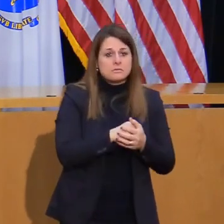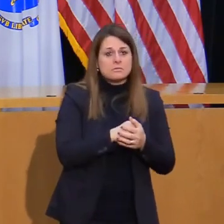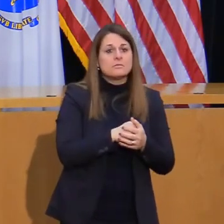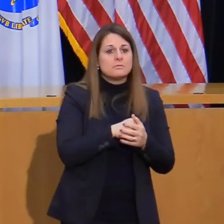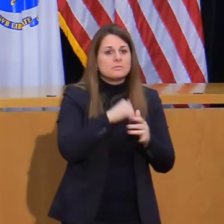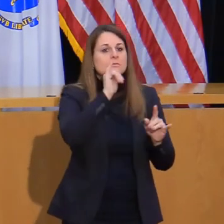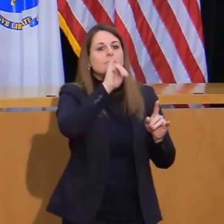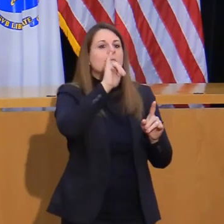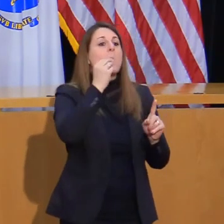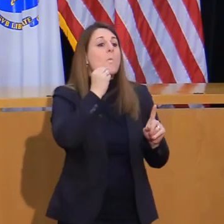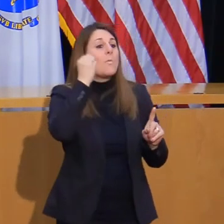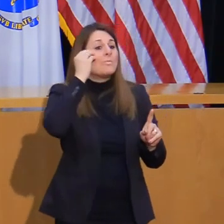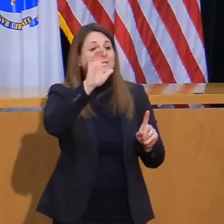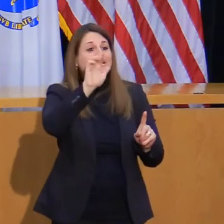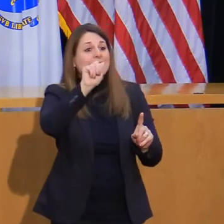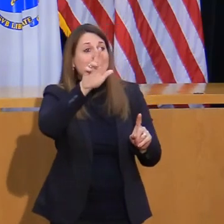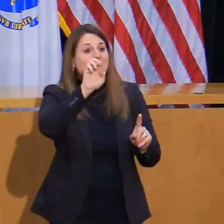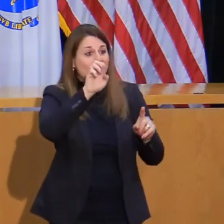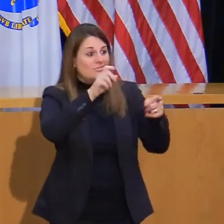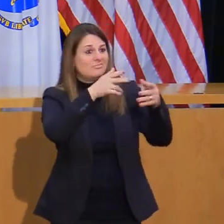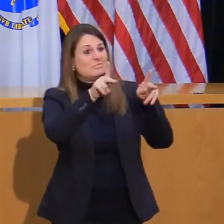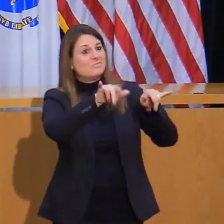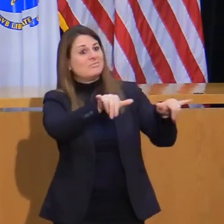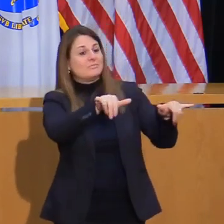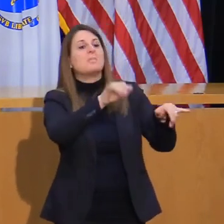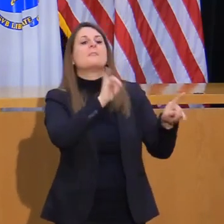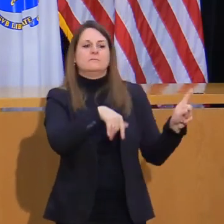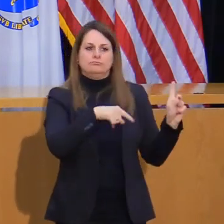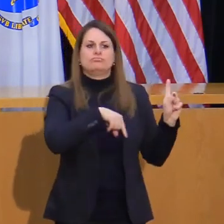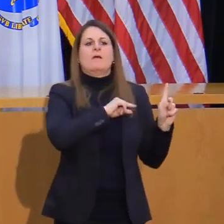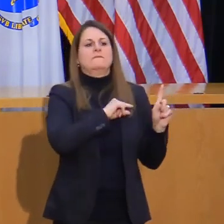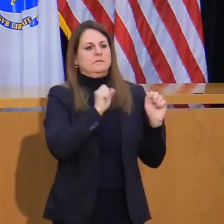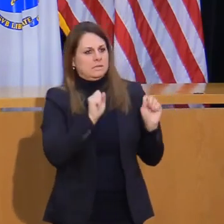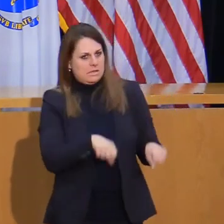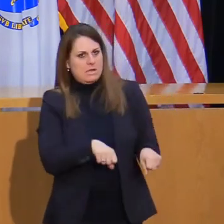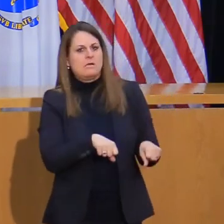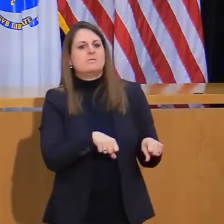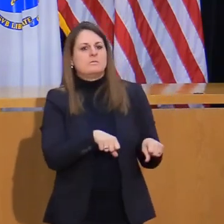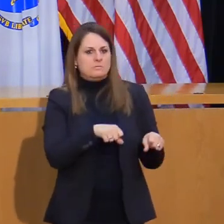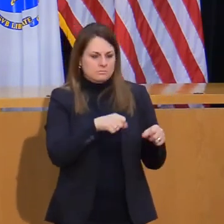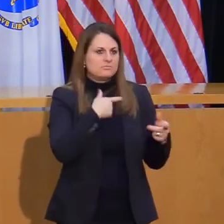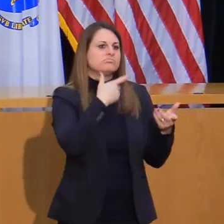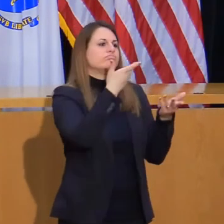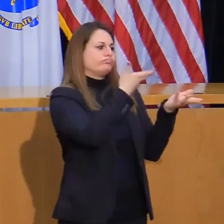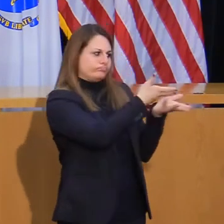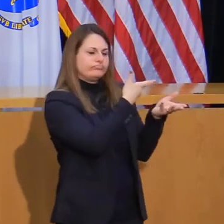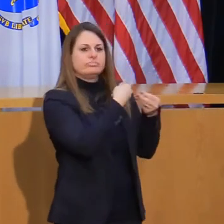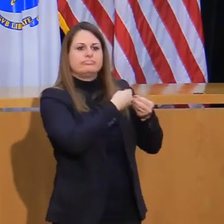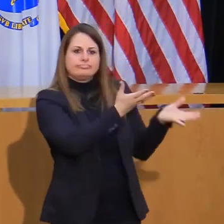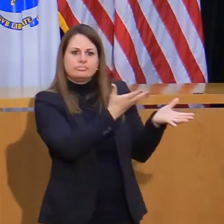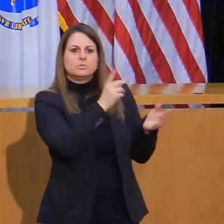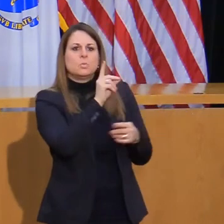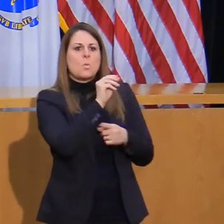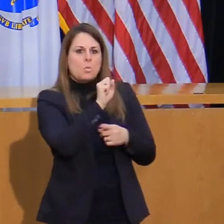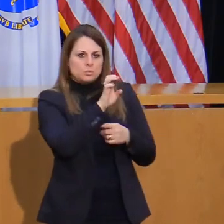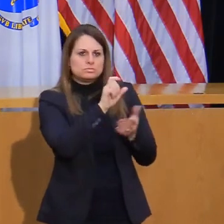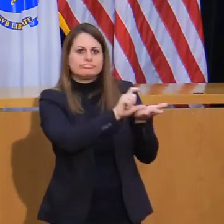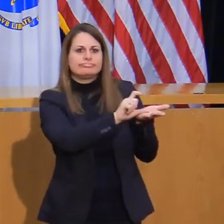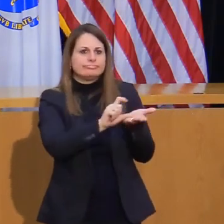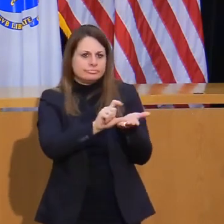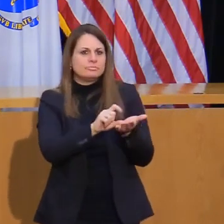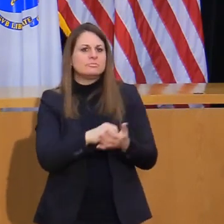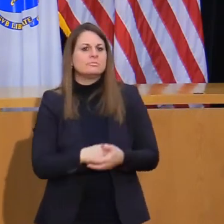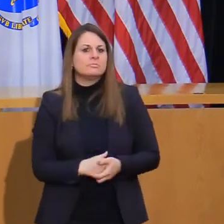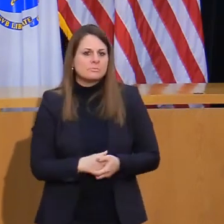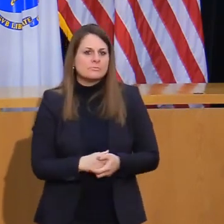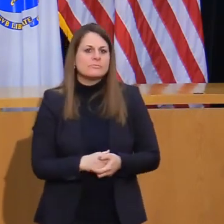their duals program. So it just seemed like the right time, and we needed J&J. J&J really is one of the things that makes